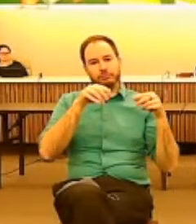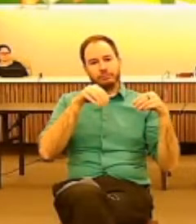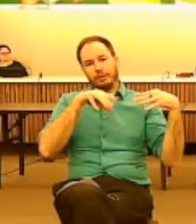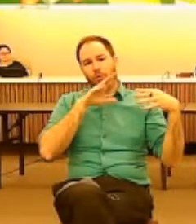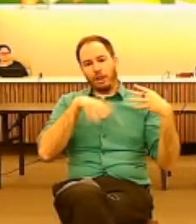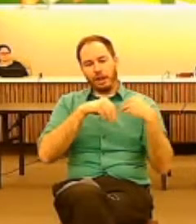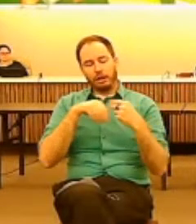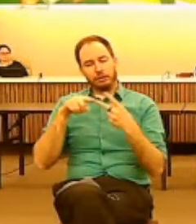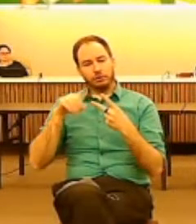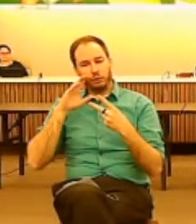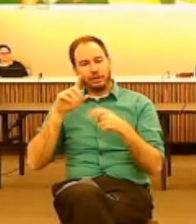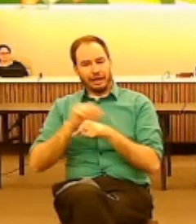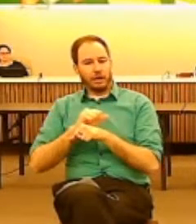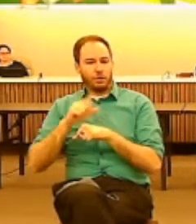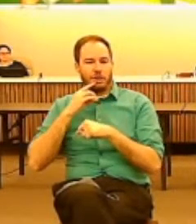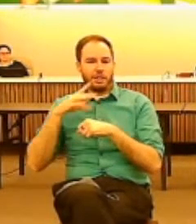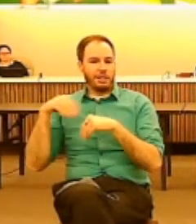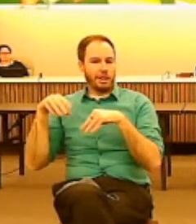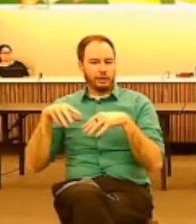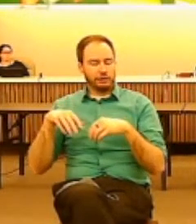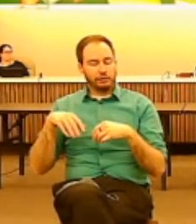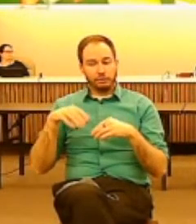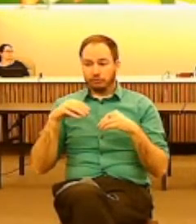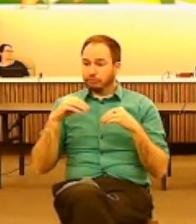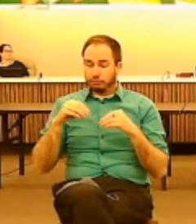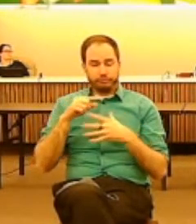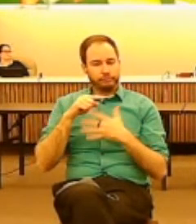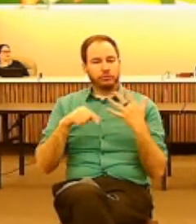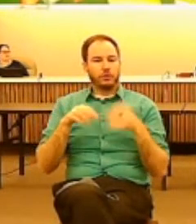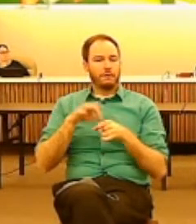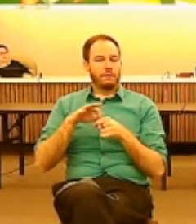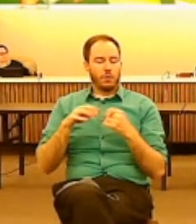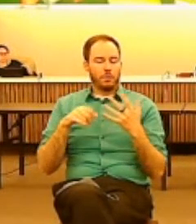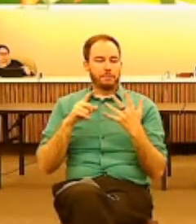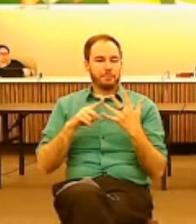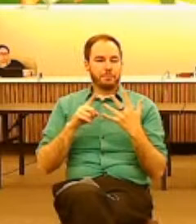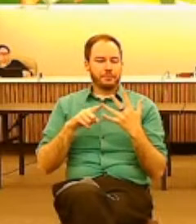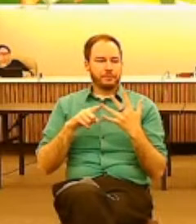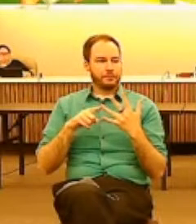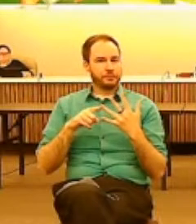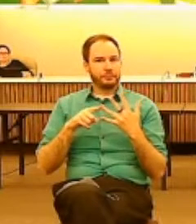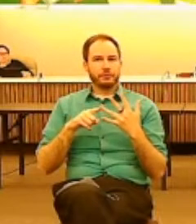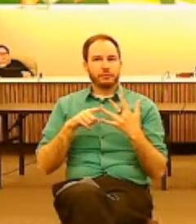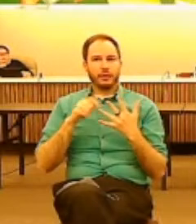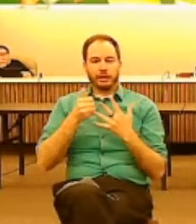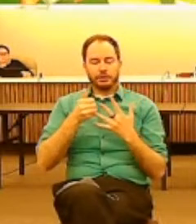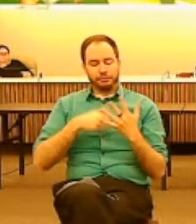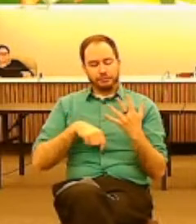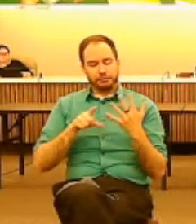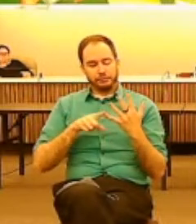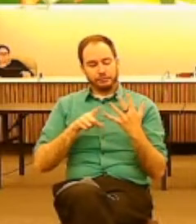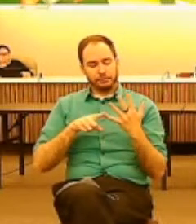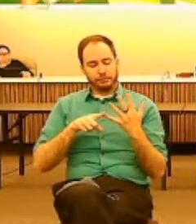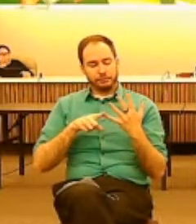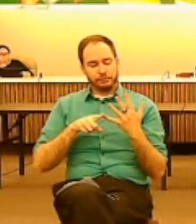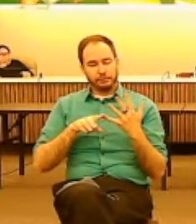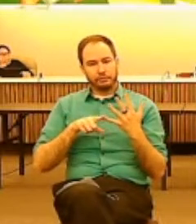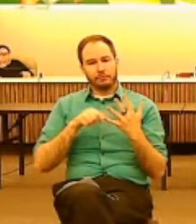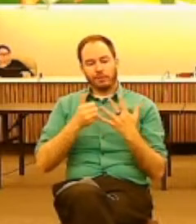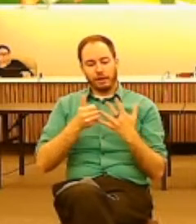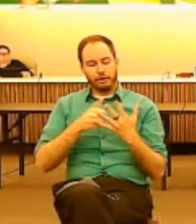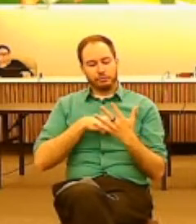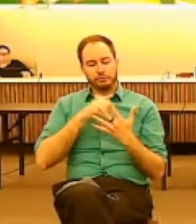Any further discussion? Nope. Hearing none, please call the roll. Councilmember Safranek, Aye. Councilmember